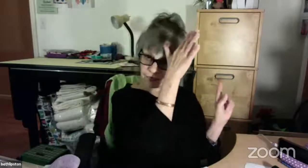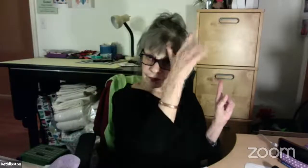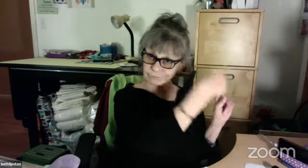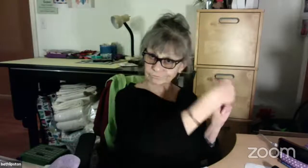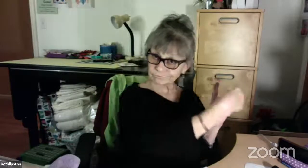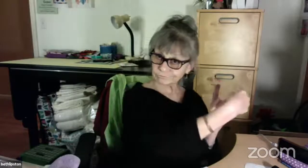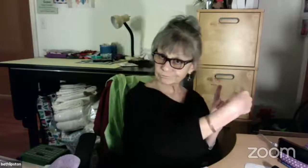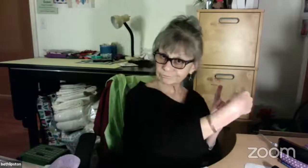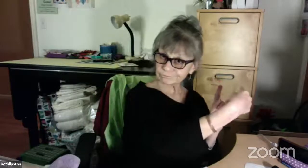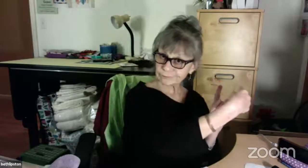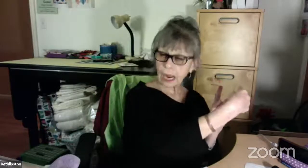children's father,